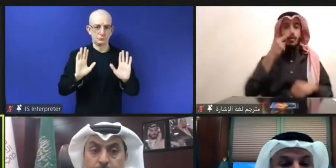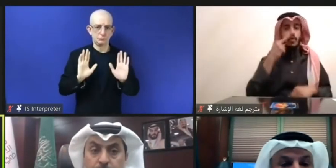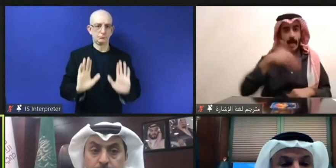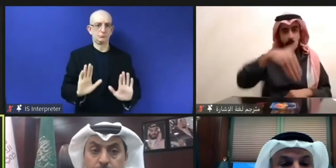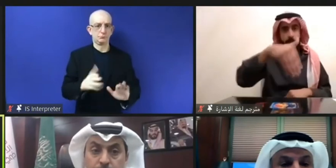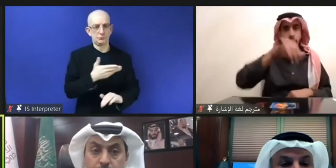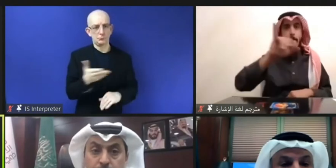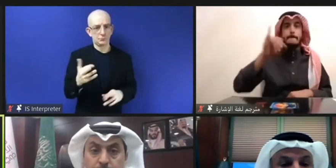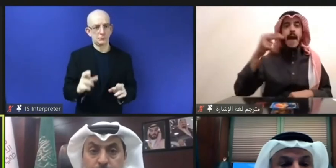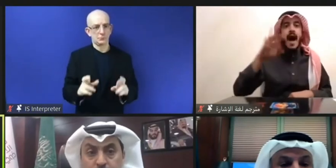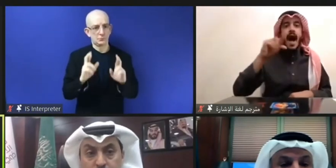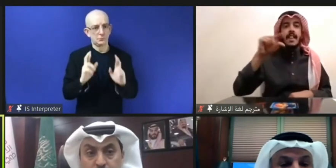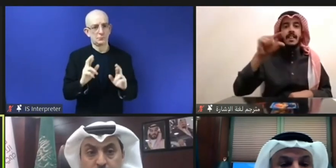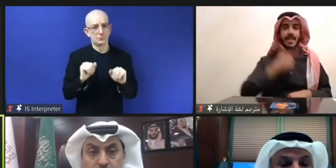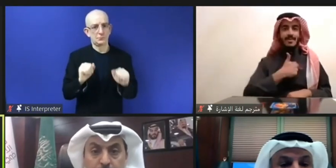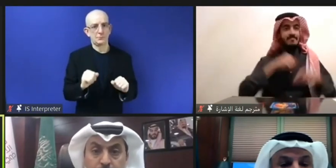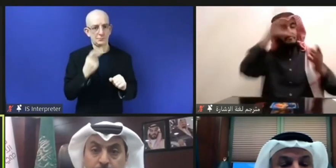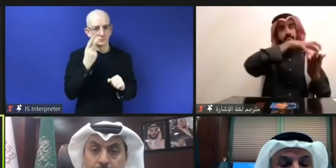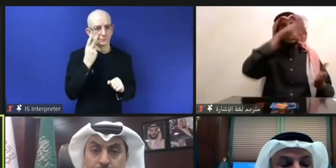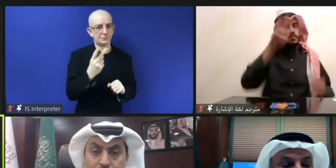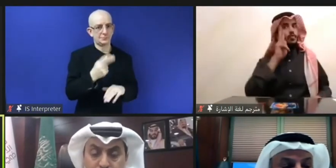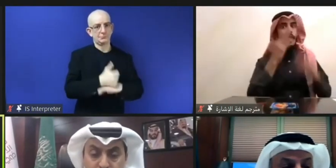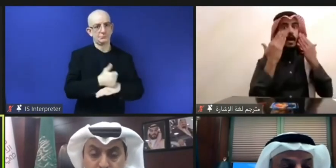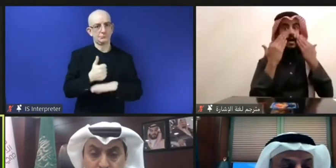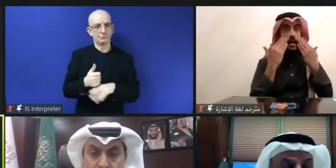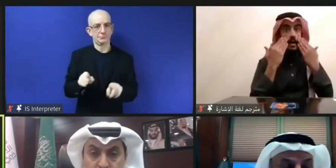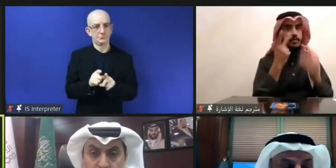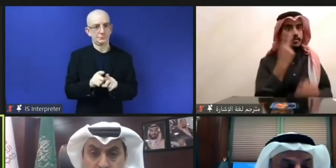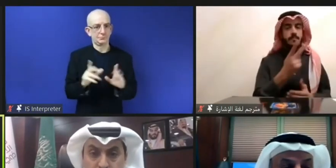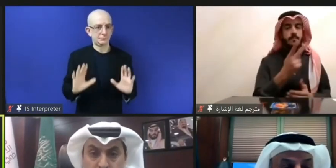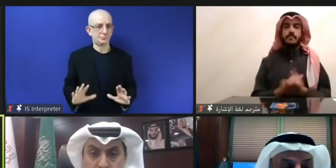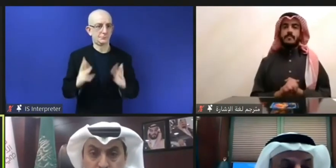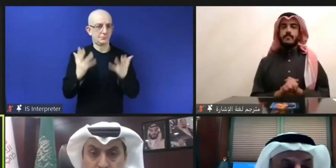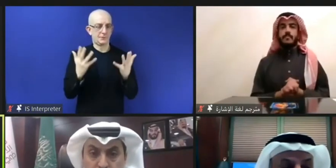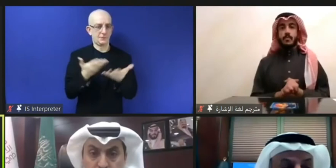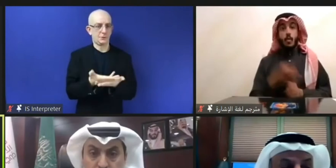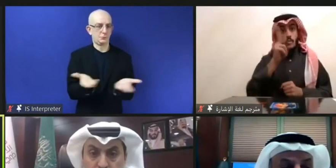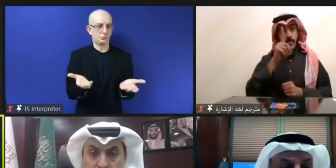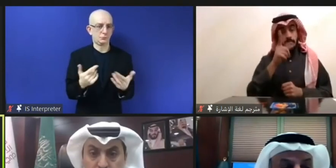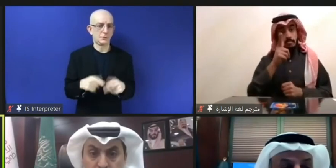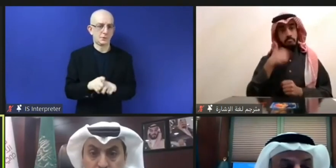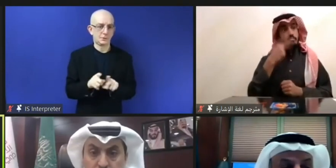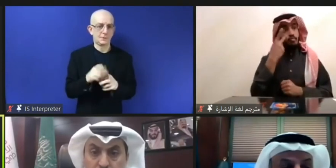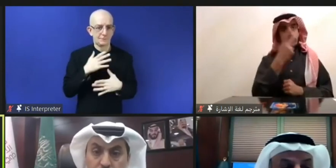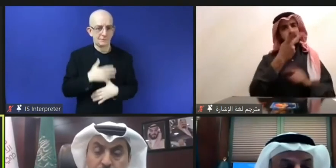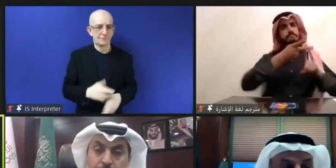and we're gonna see actually many actions being taken actually to